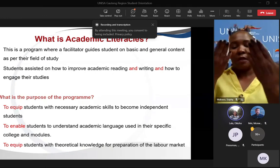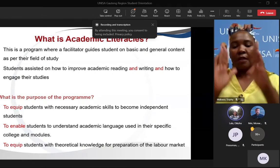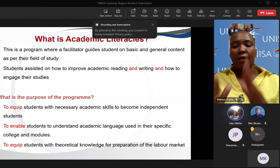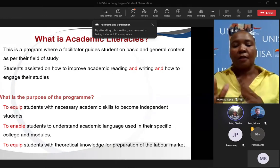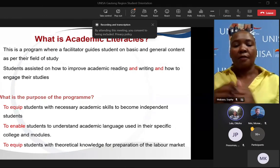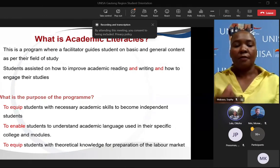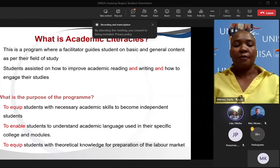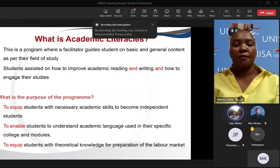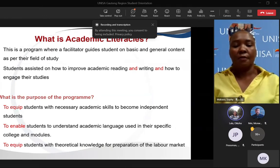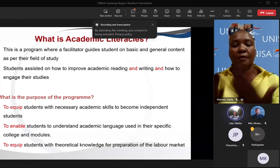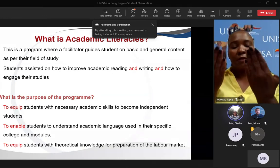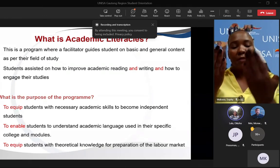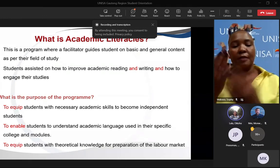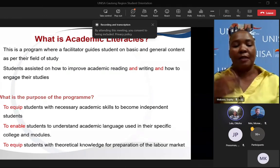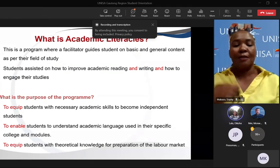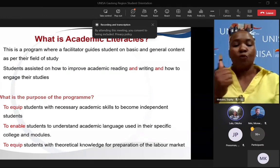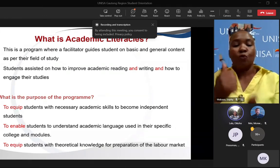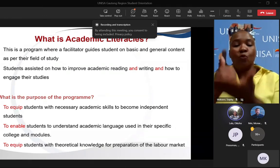students